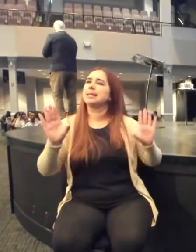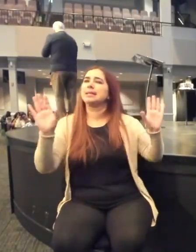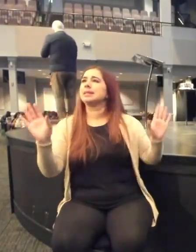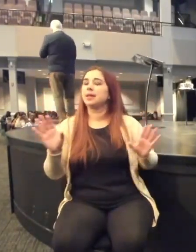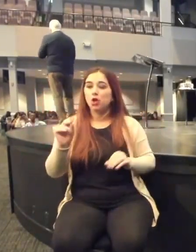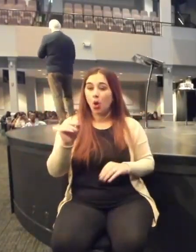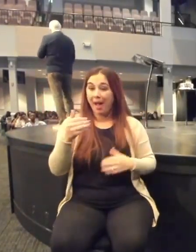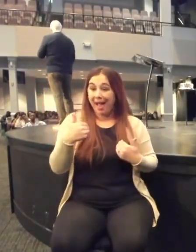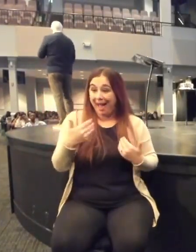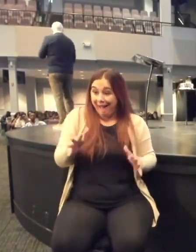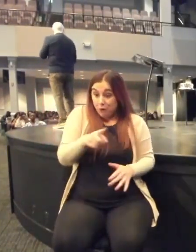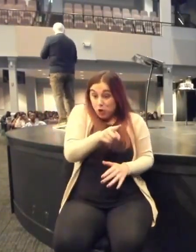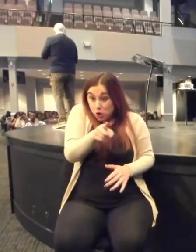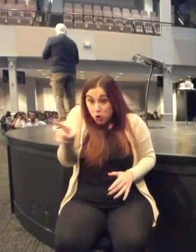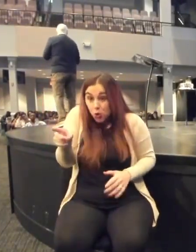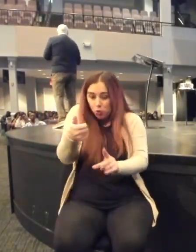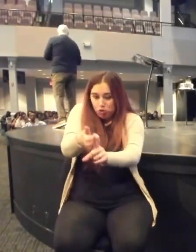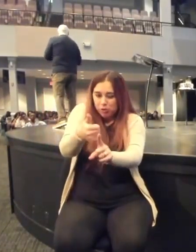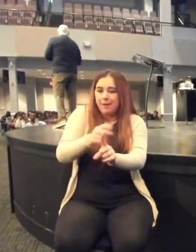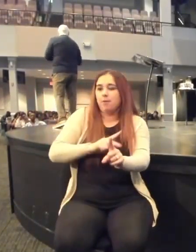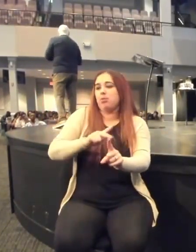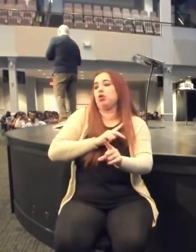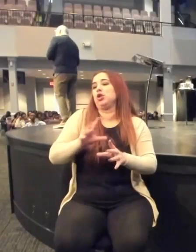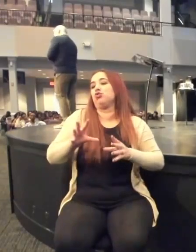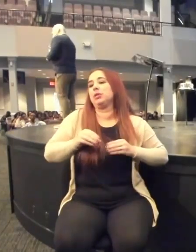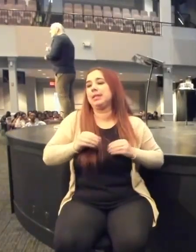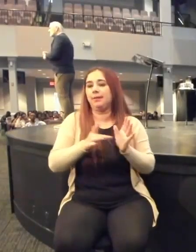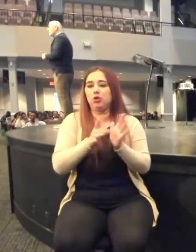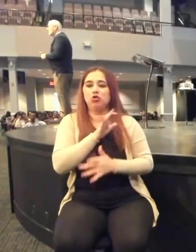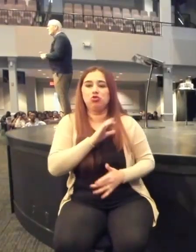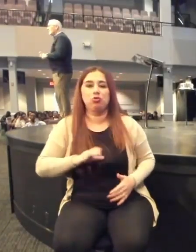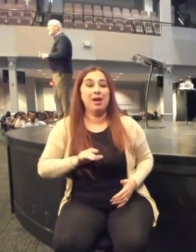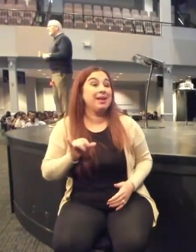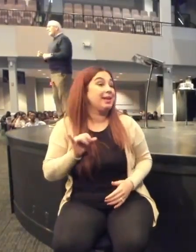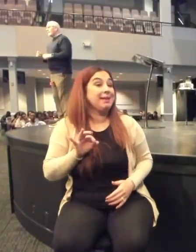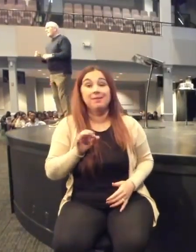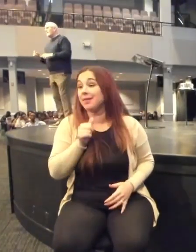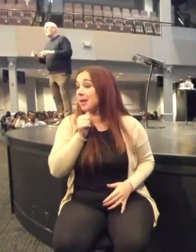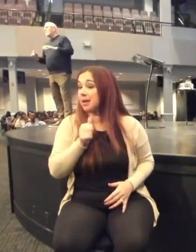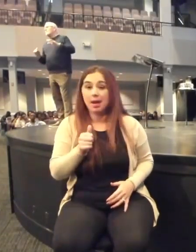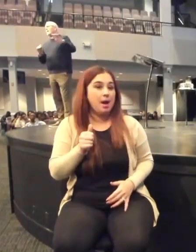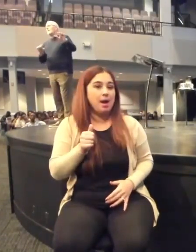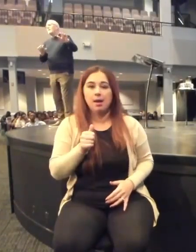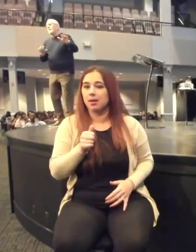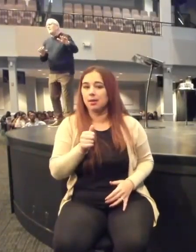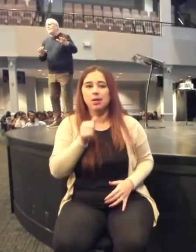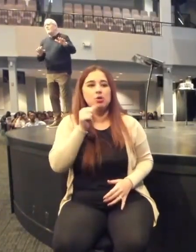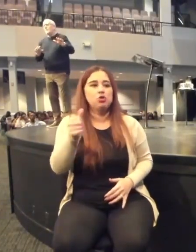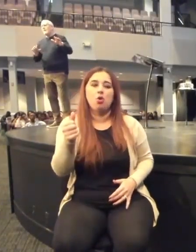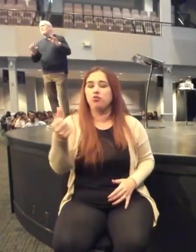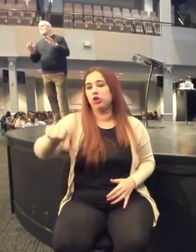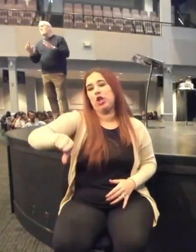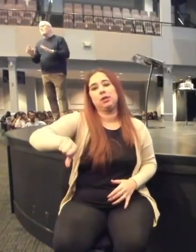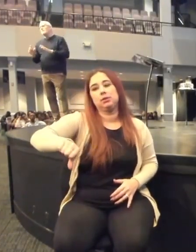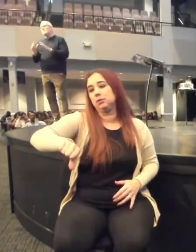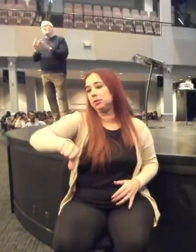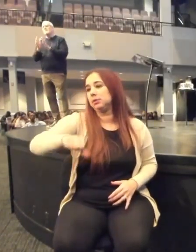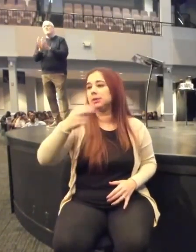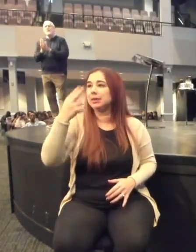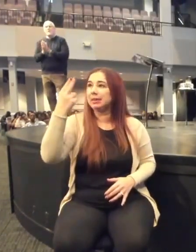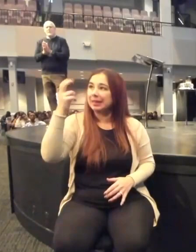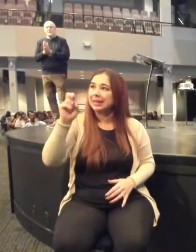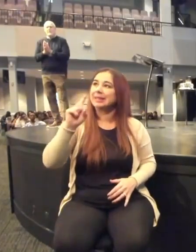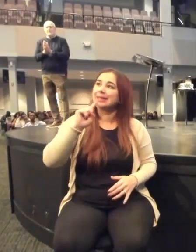Have you received the Savior yourself? And if you've not received him, don't reject him. He is the